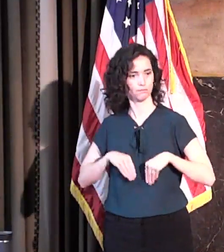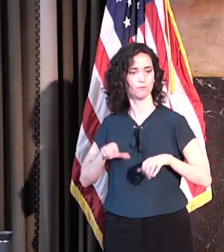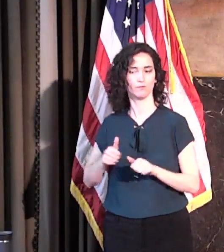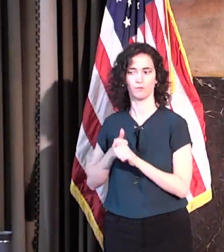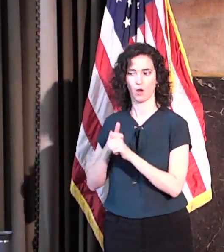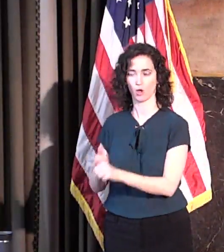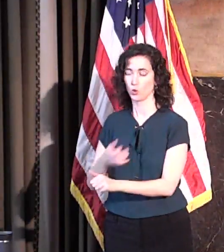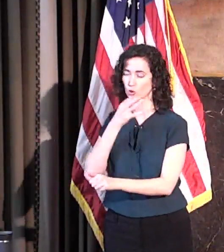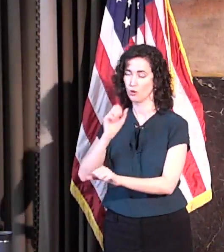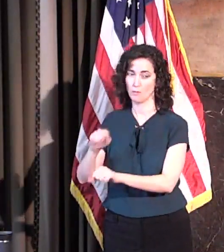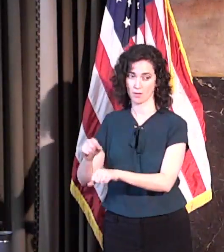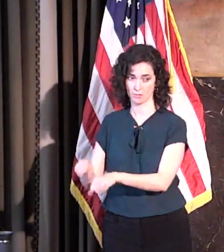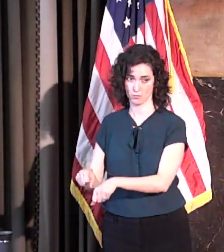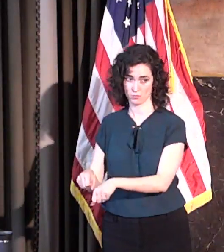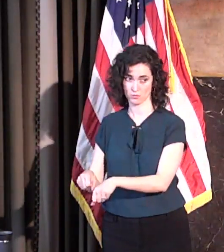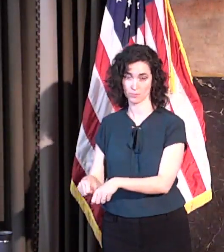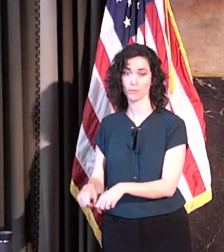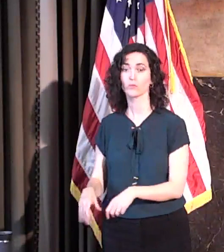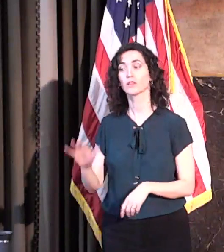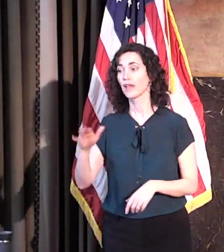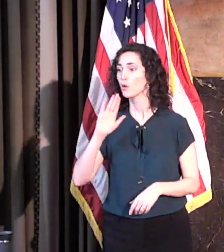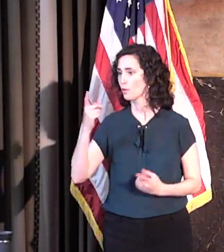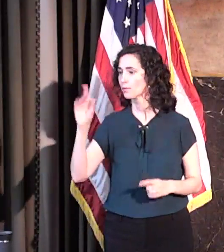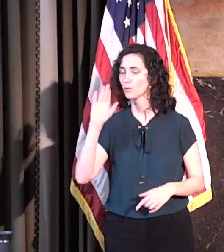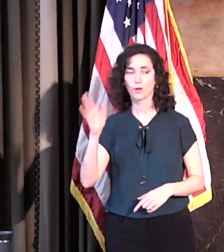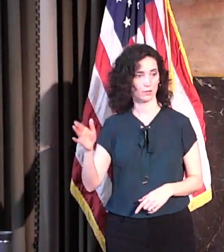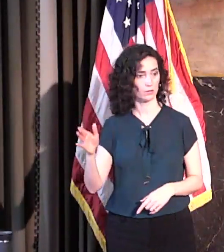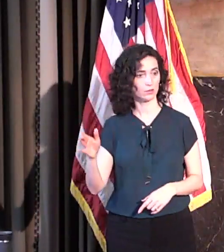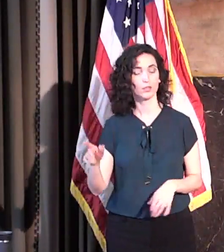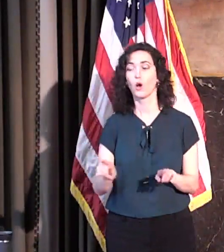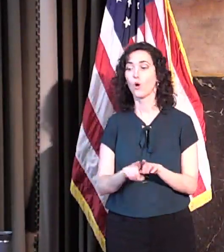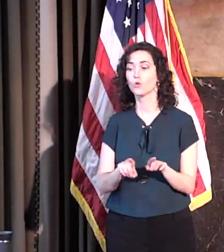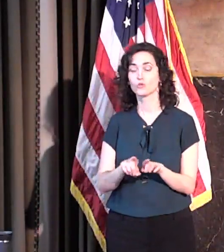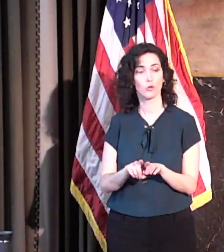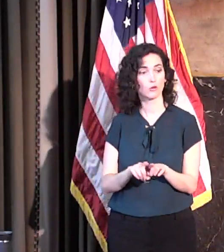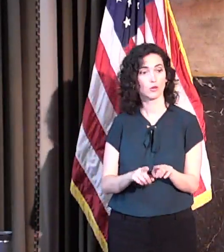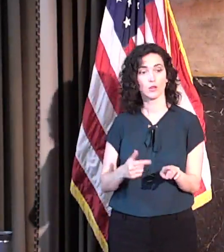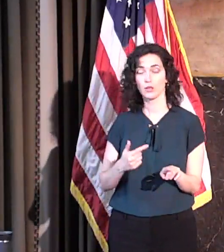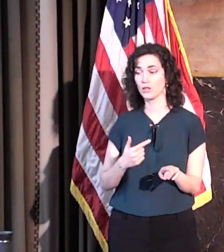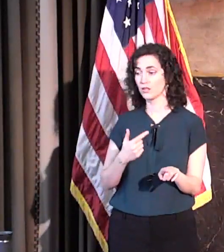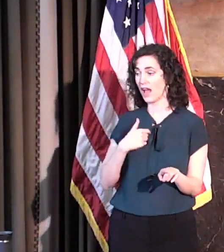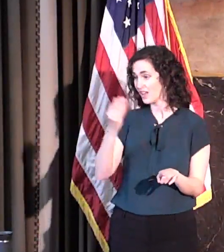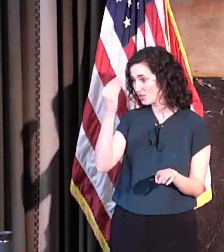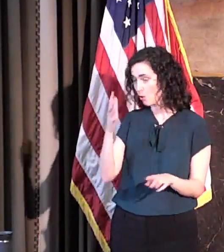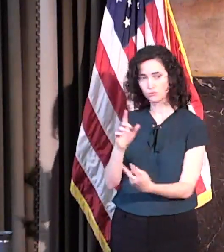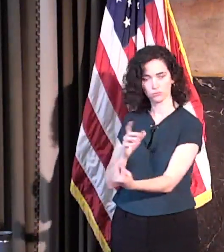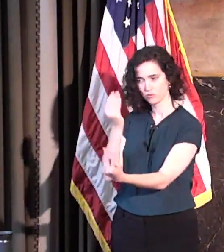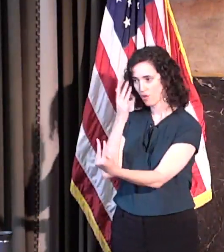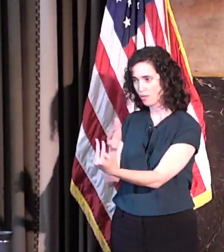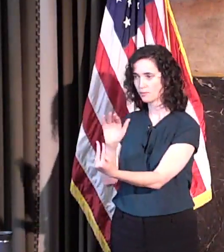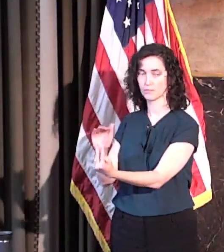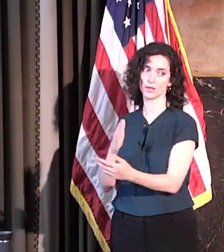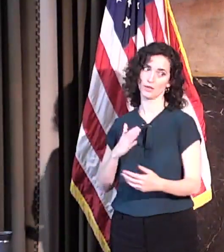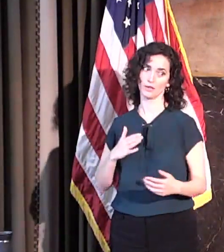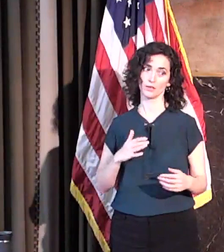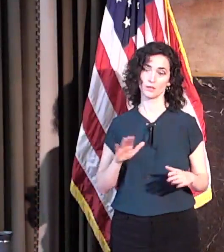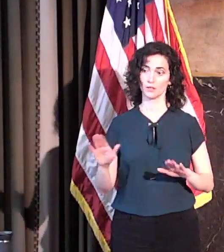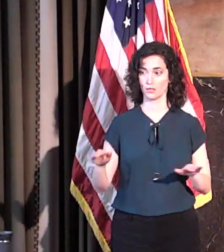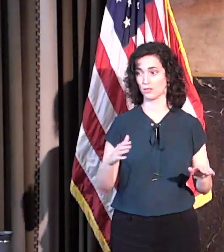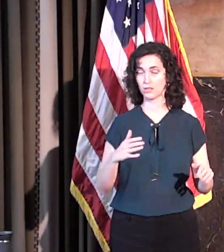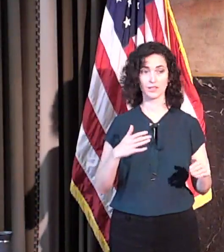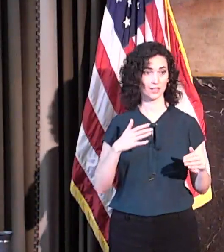possible. And that too is going to happen. I told him to make sure that there is no way, and this is the message I hope people